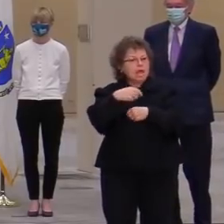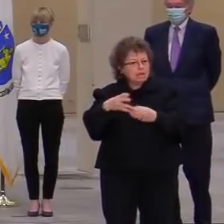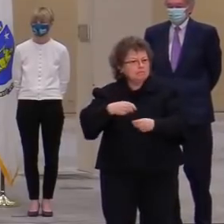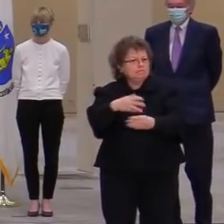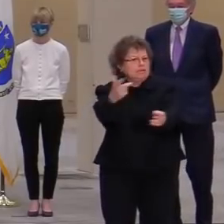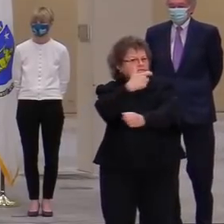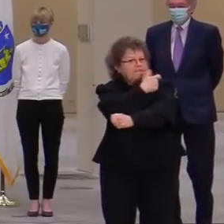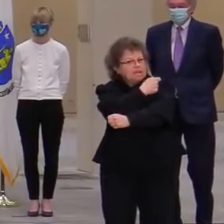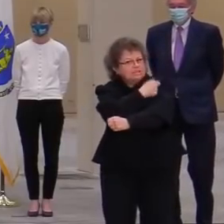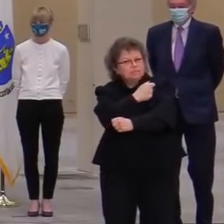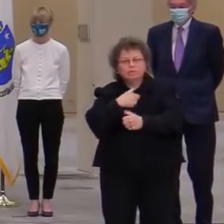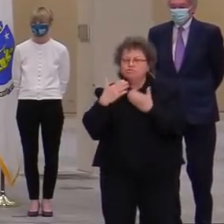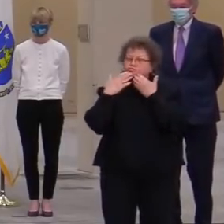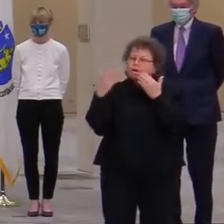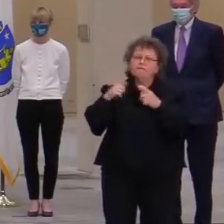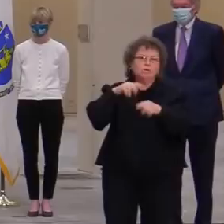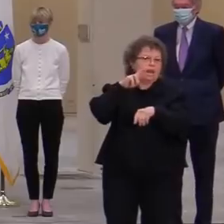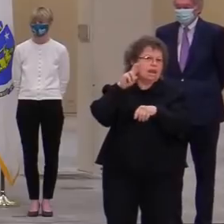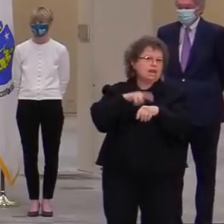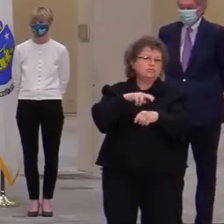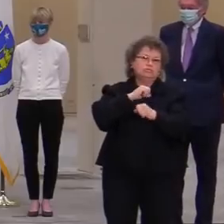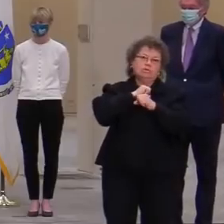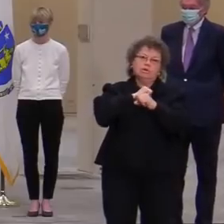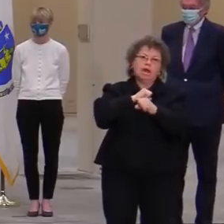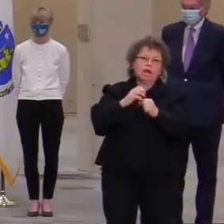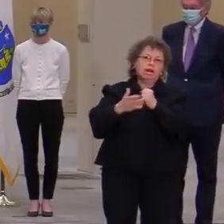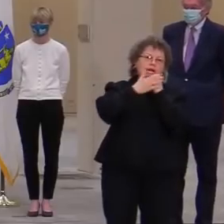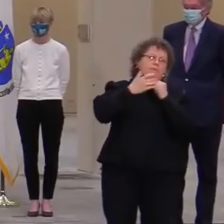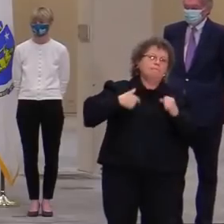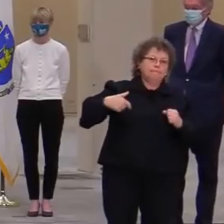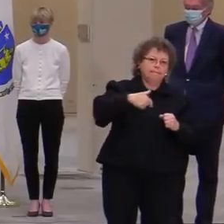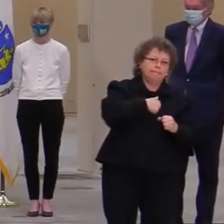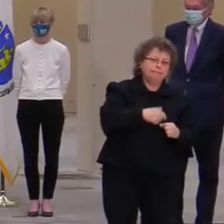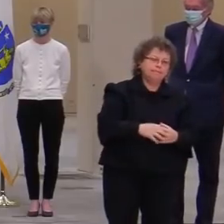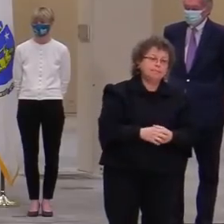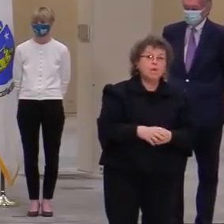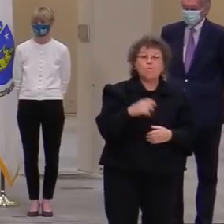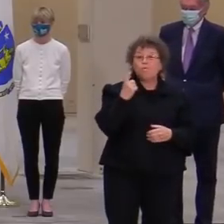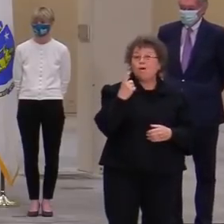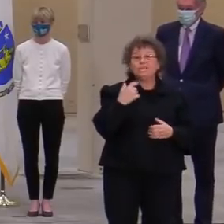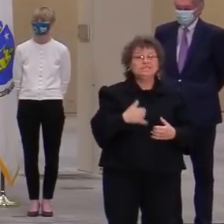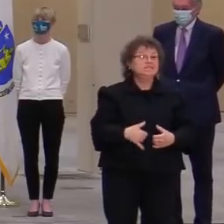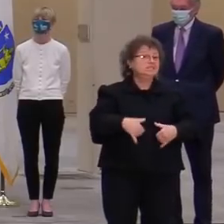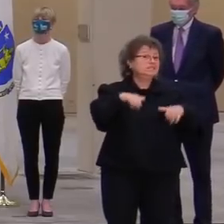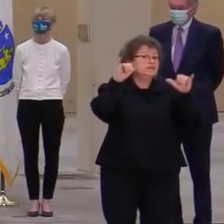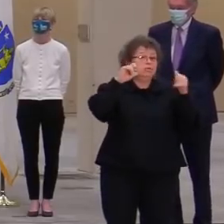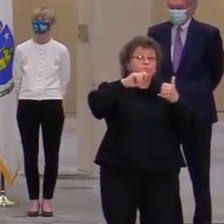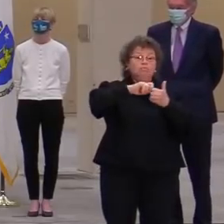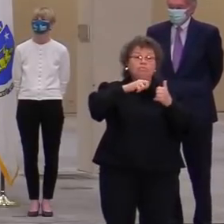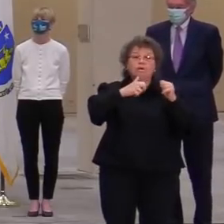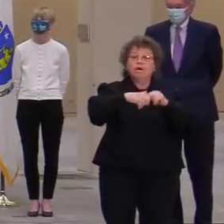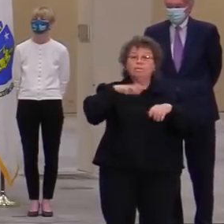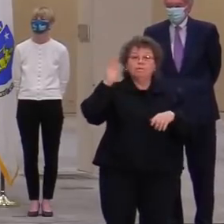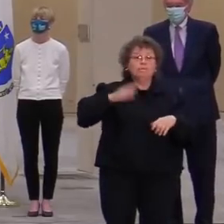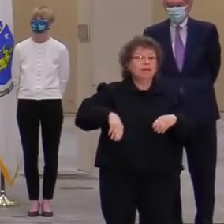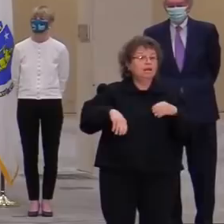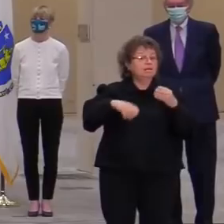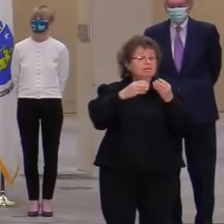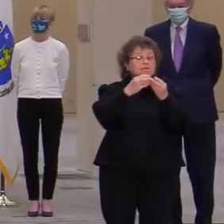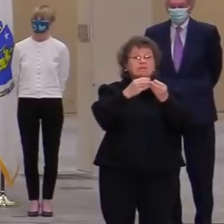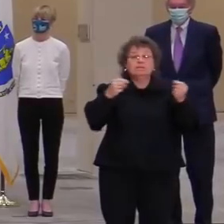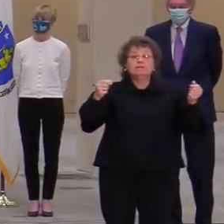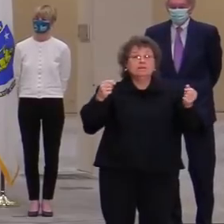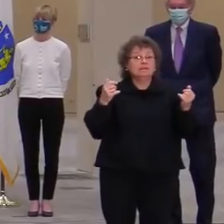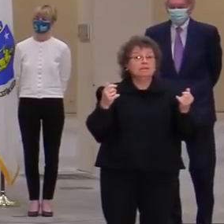extremely grateful for them. But one of the problems that remains here and that is not being fixed necessarily right now is